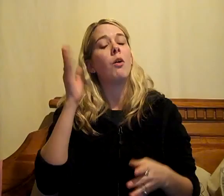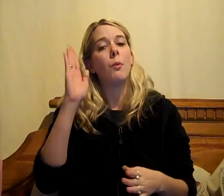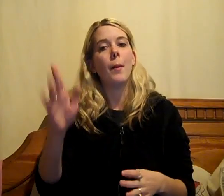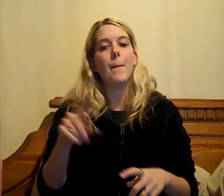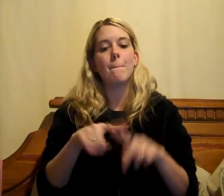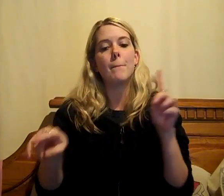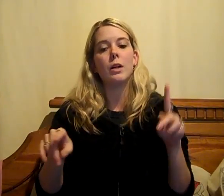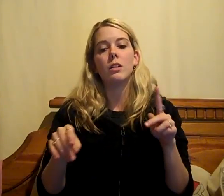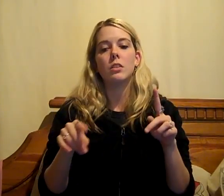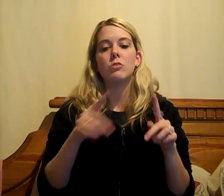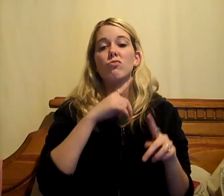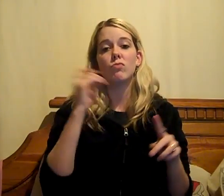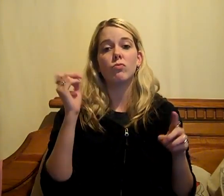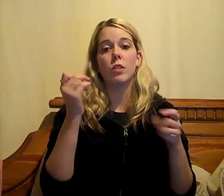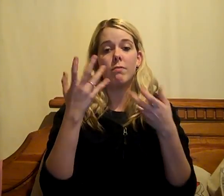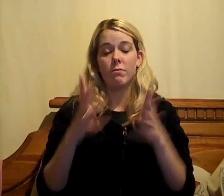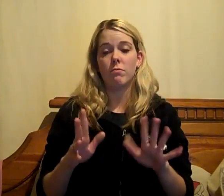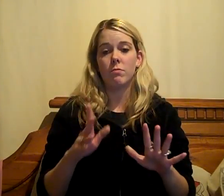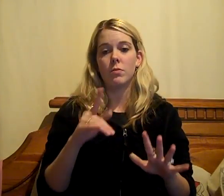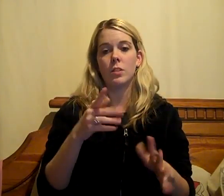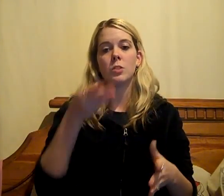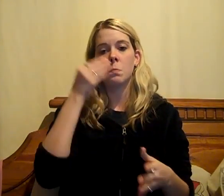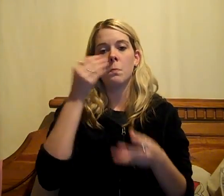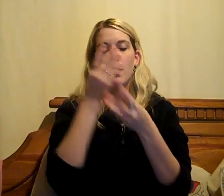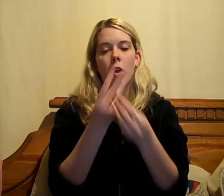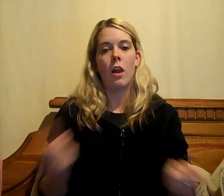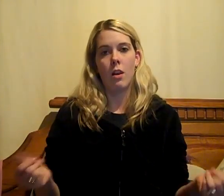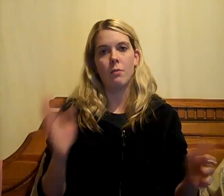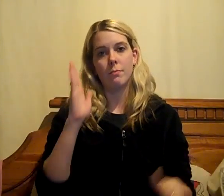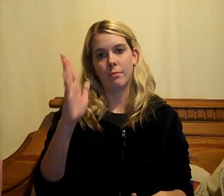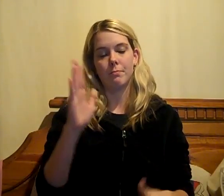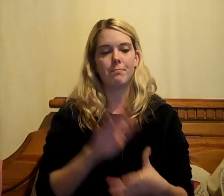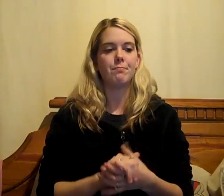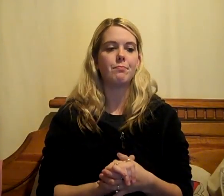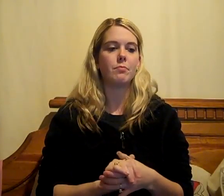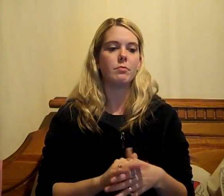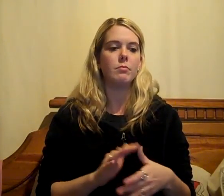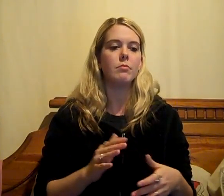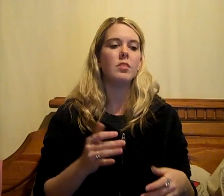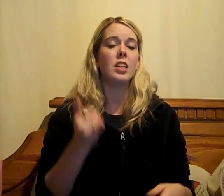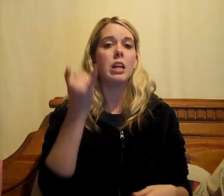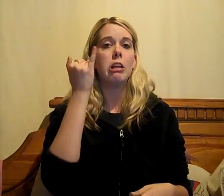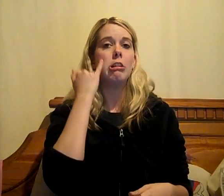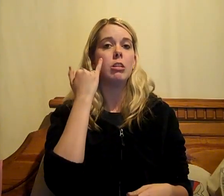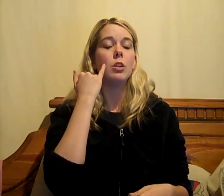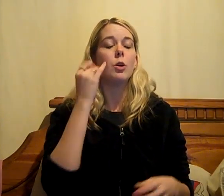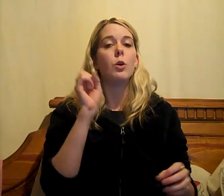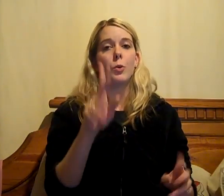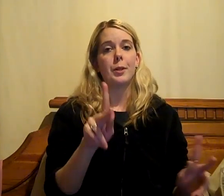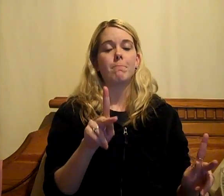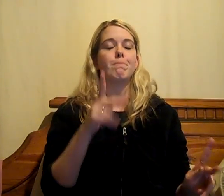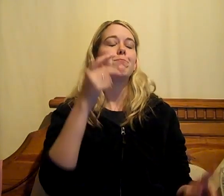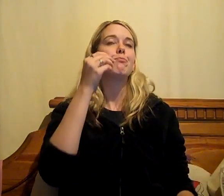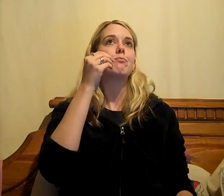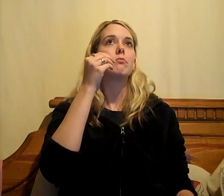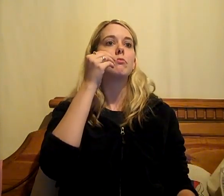little, like, brush on the end. That's not the way yours is. Use any little brush, an old paintbrush, like